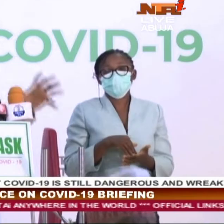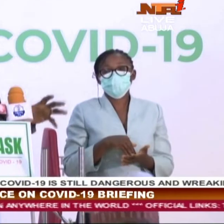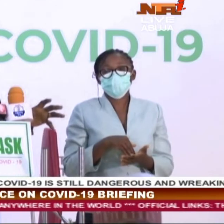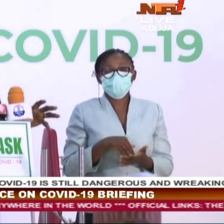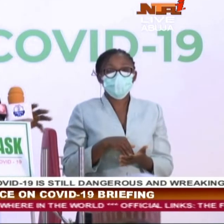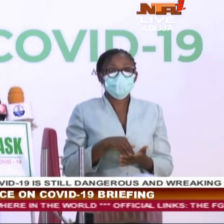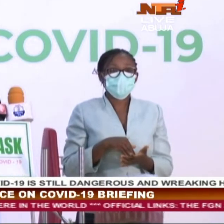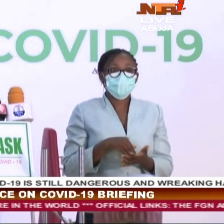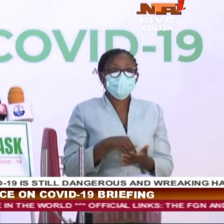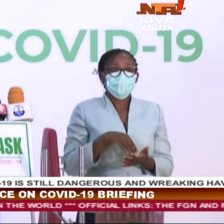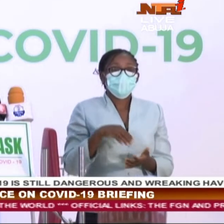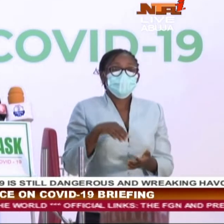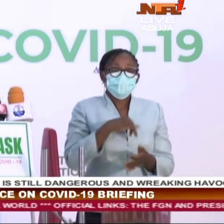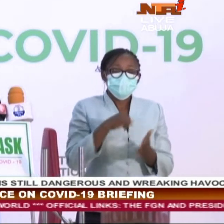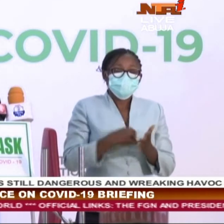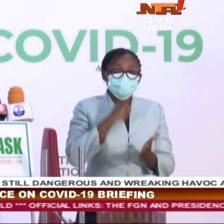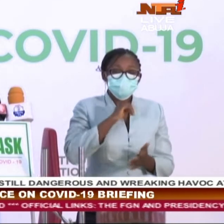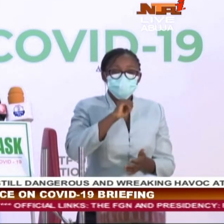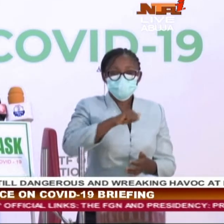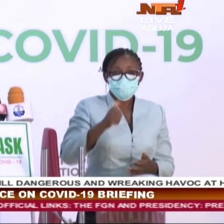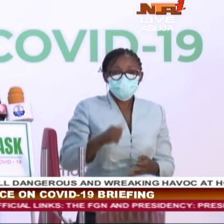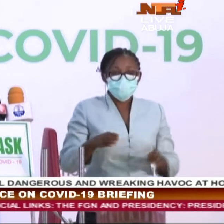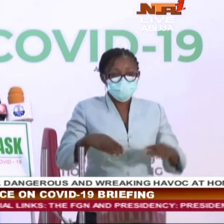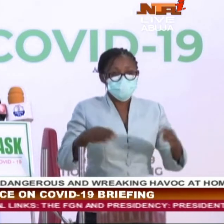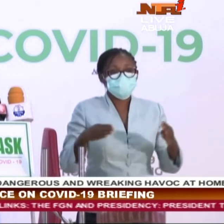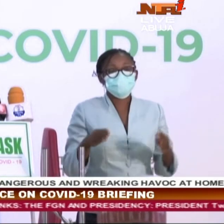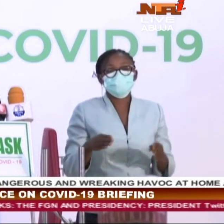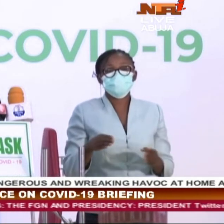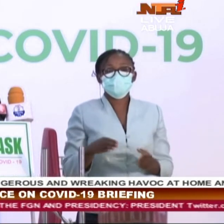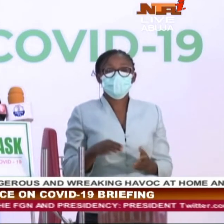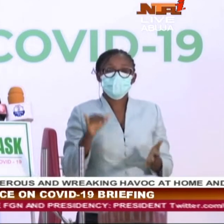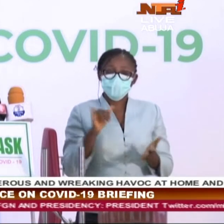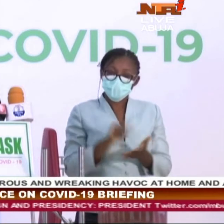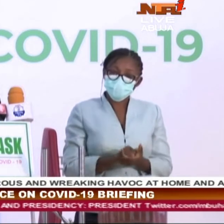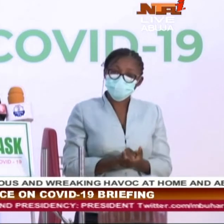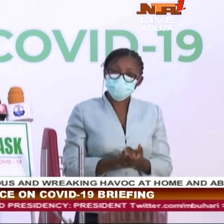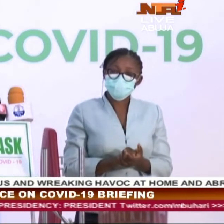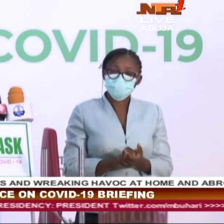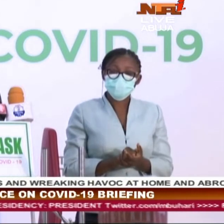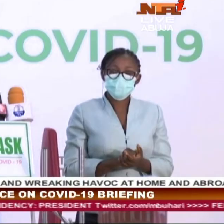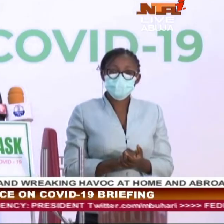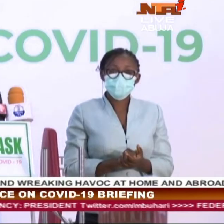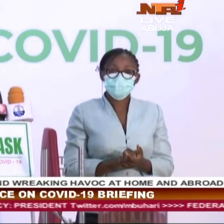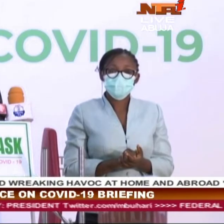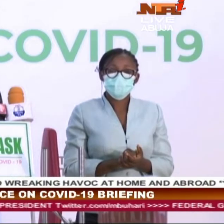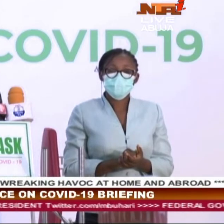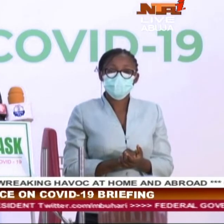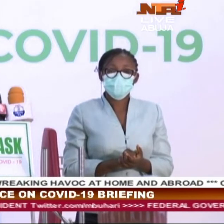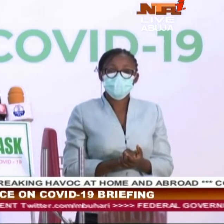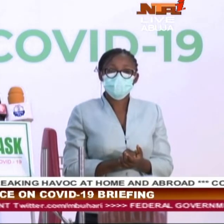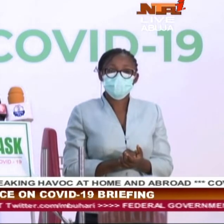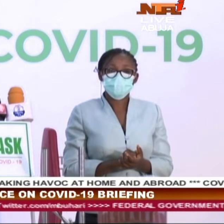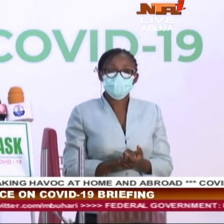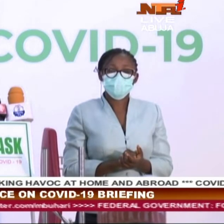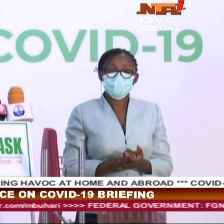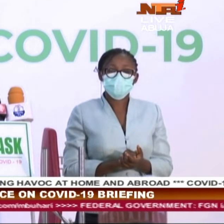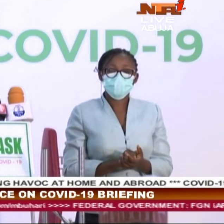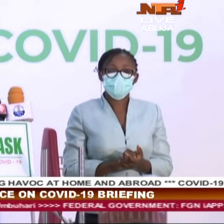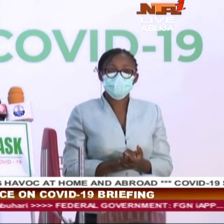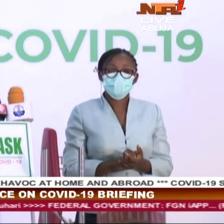another side business, to the extent that it was costing